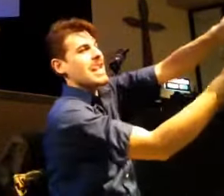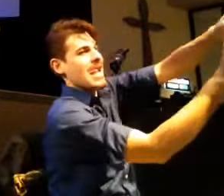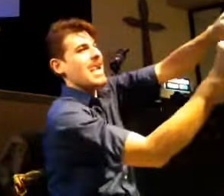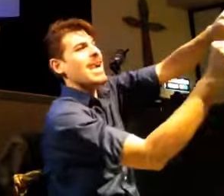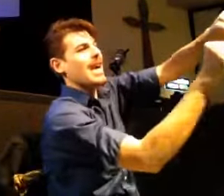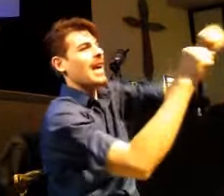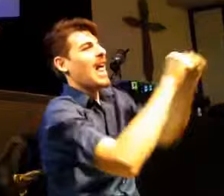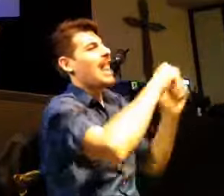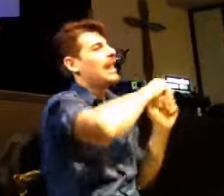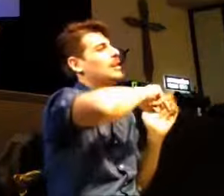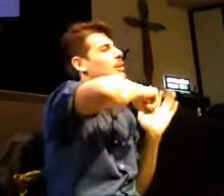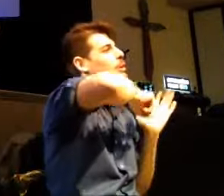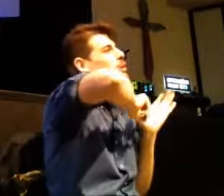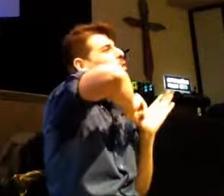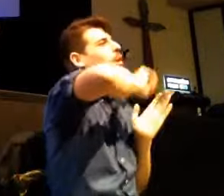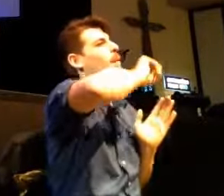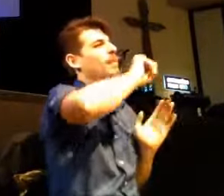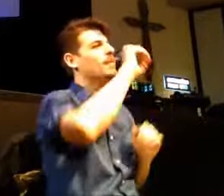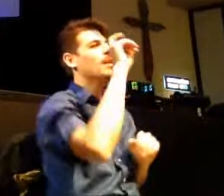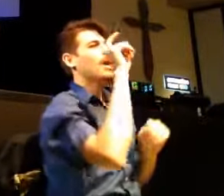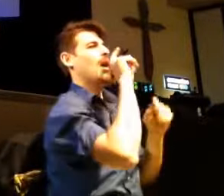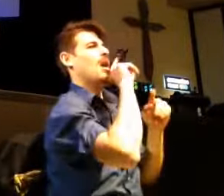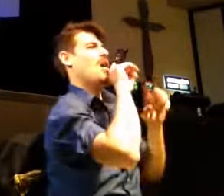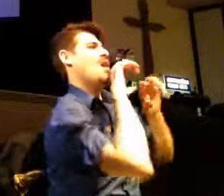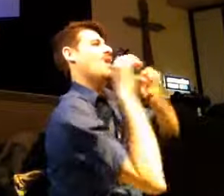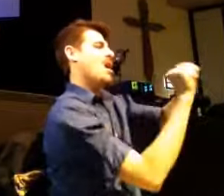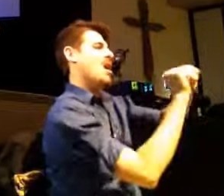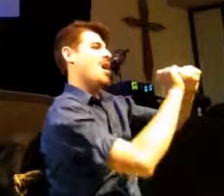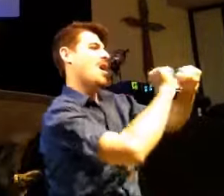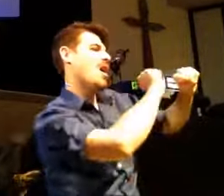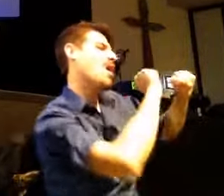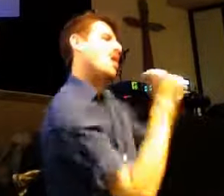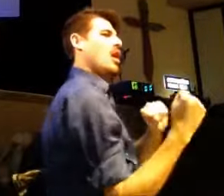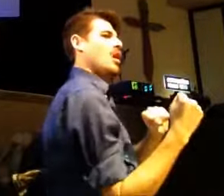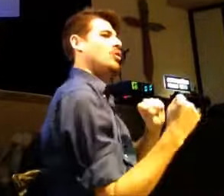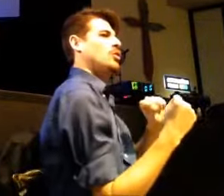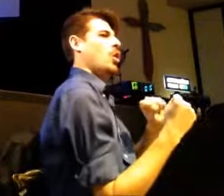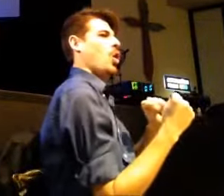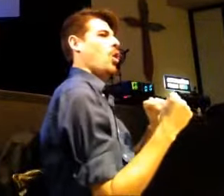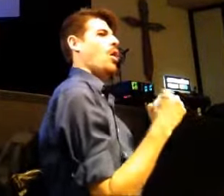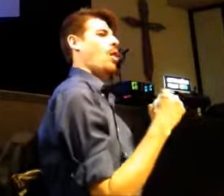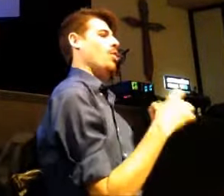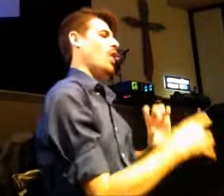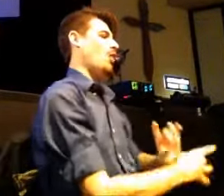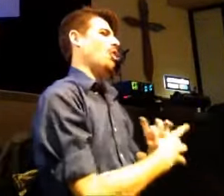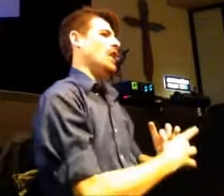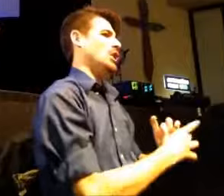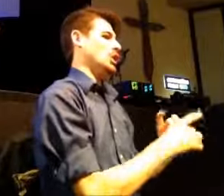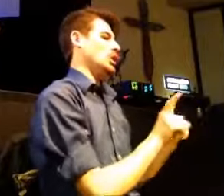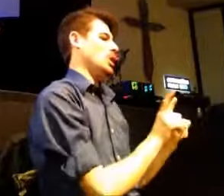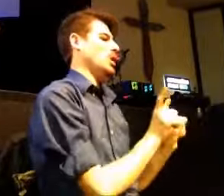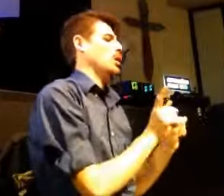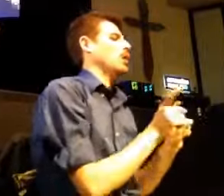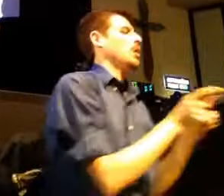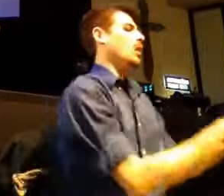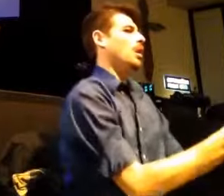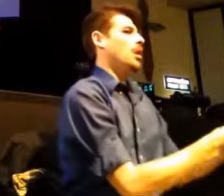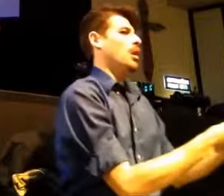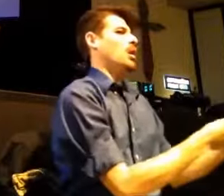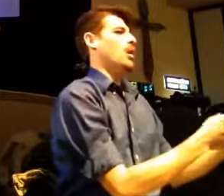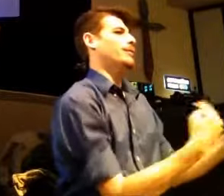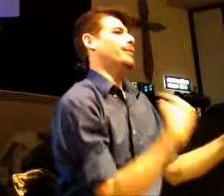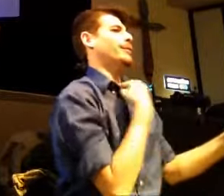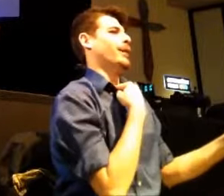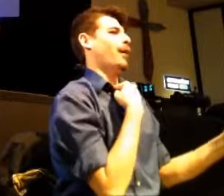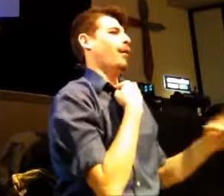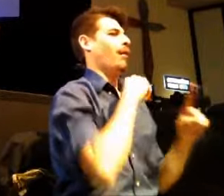so that she goes on one side of the stop sign while Mal's screaming down the road on the other side. And I'm watching this whole thing